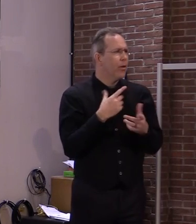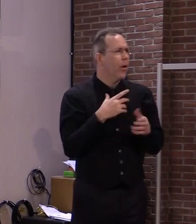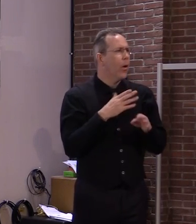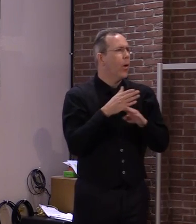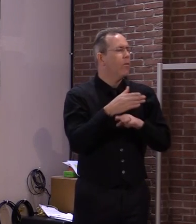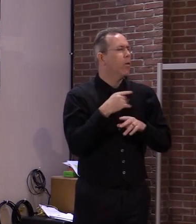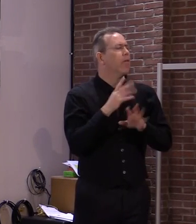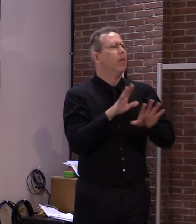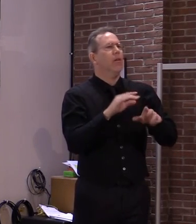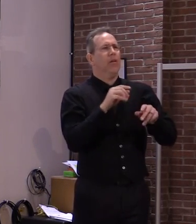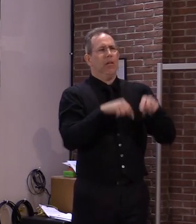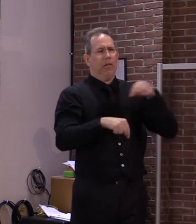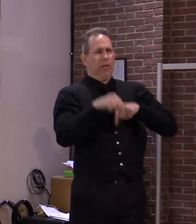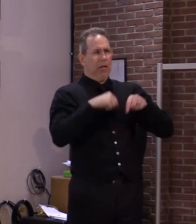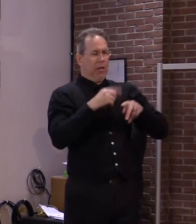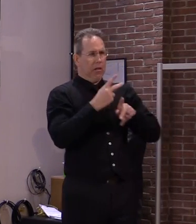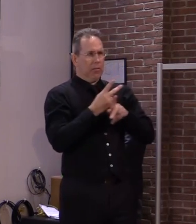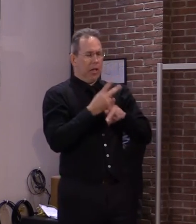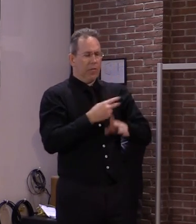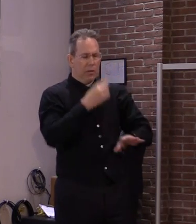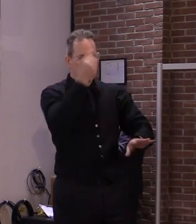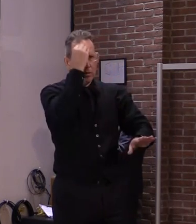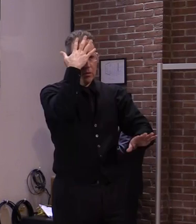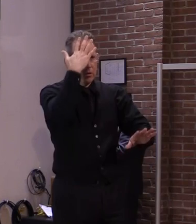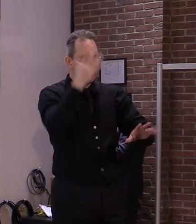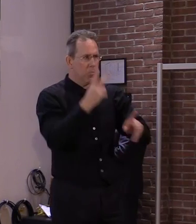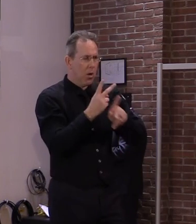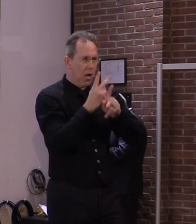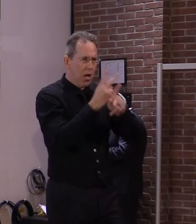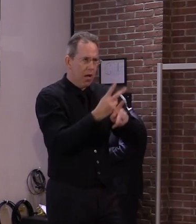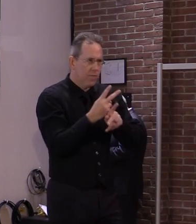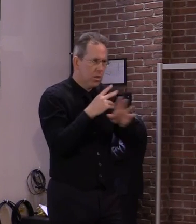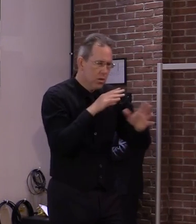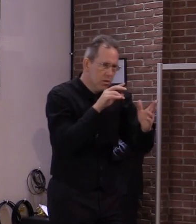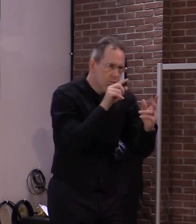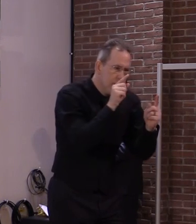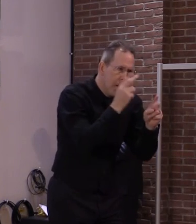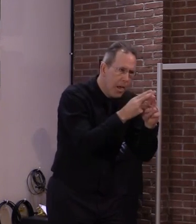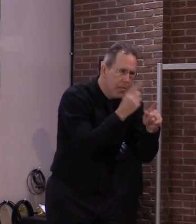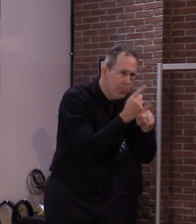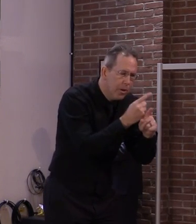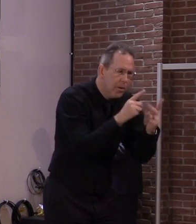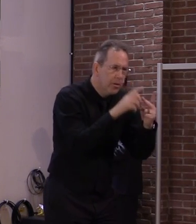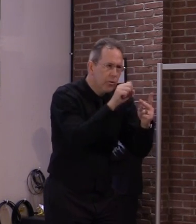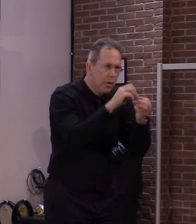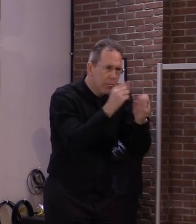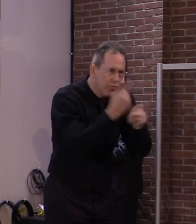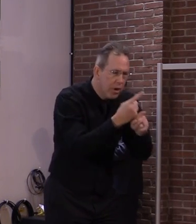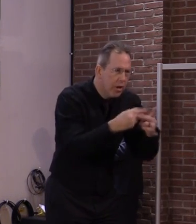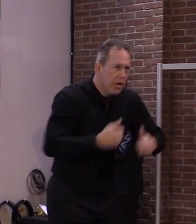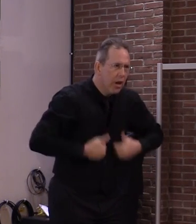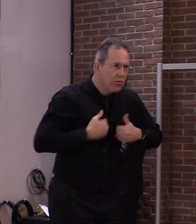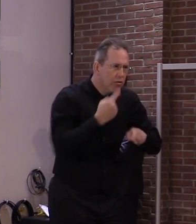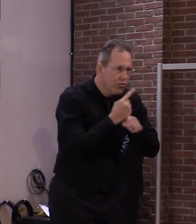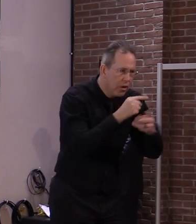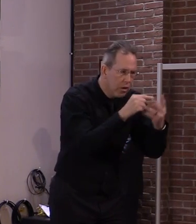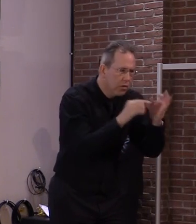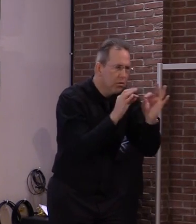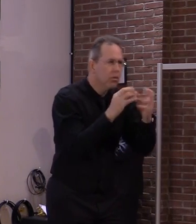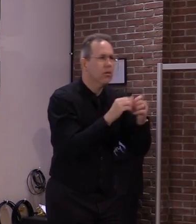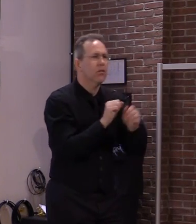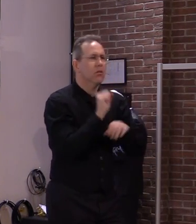net. So wanting to make sure that anybody who had a 1099 that left this